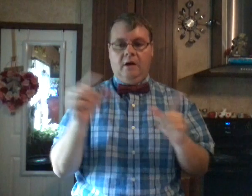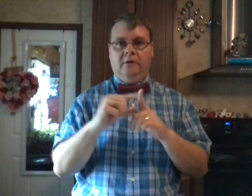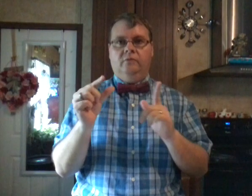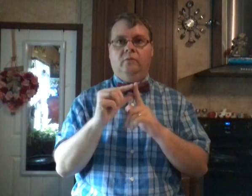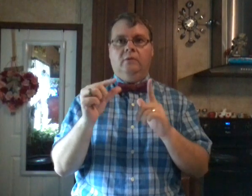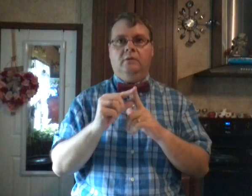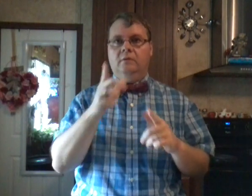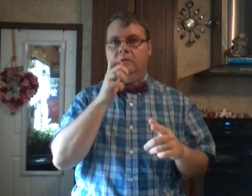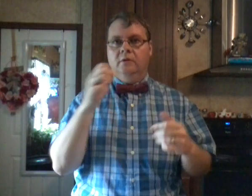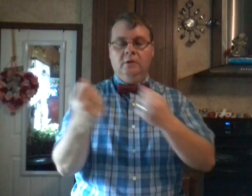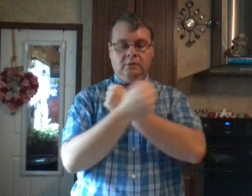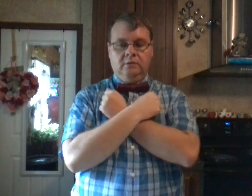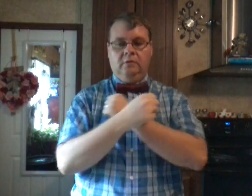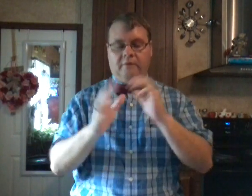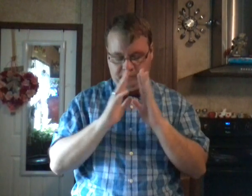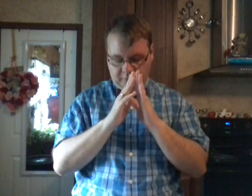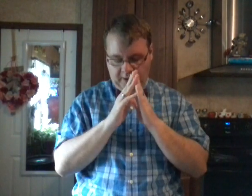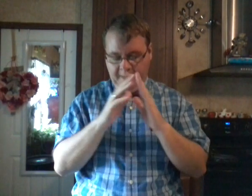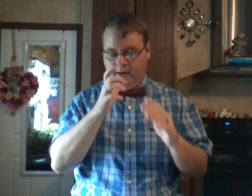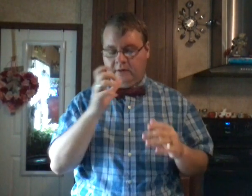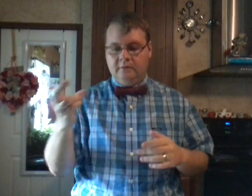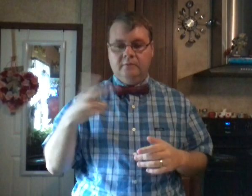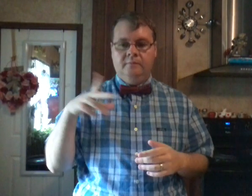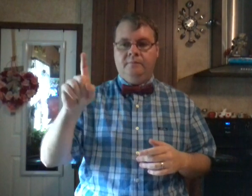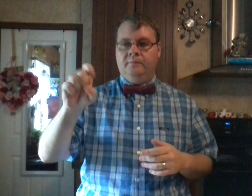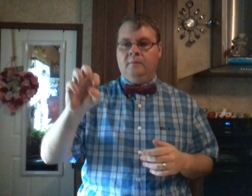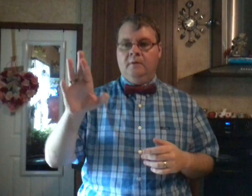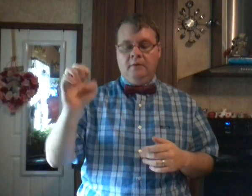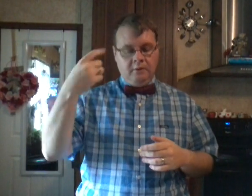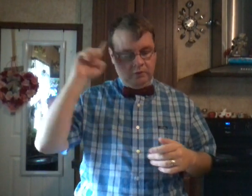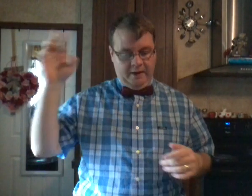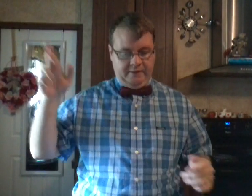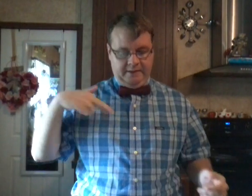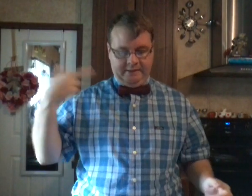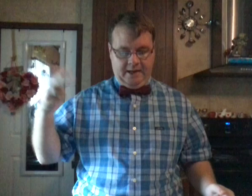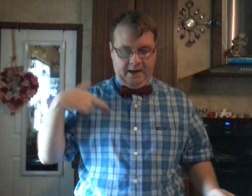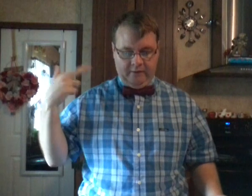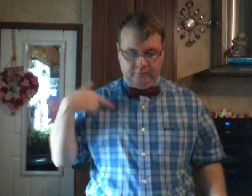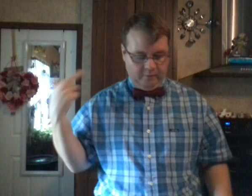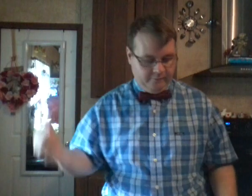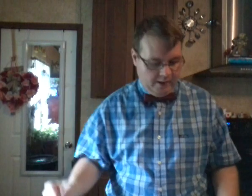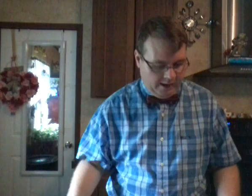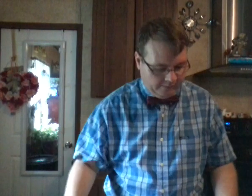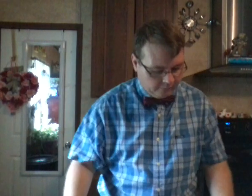God's word, who love prayer, who have a desire for revival.